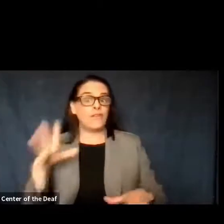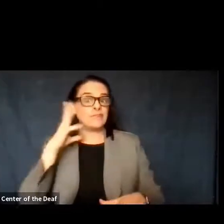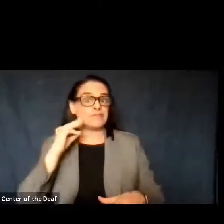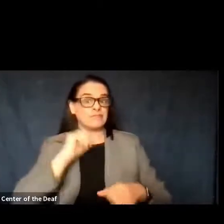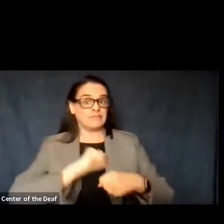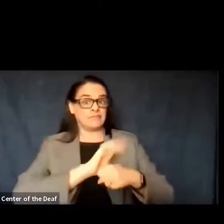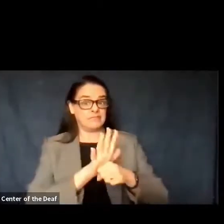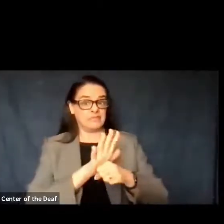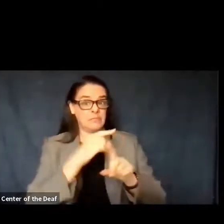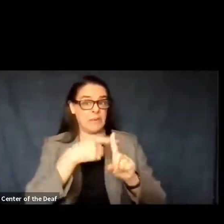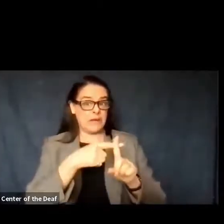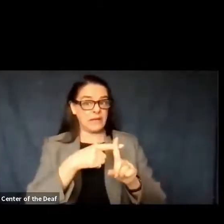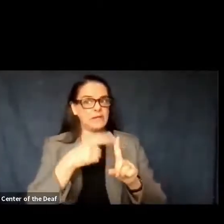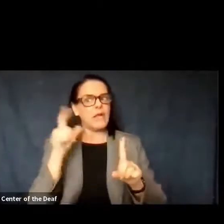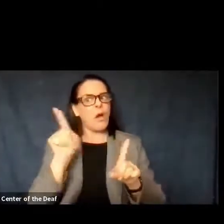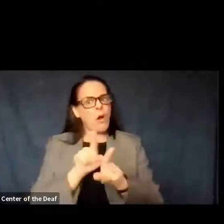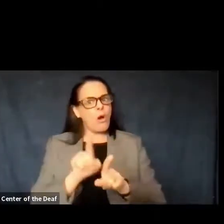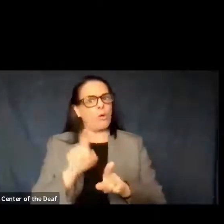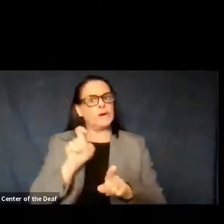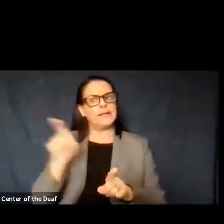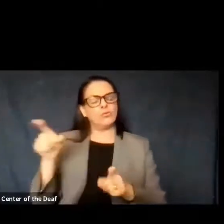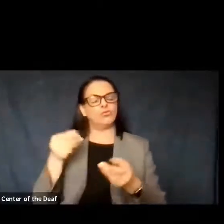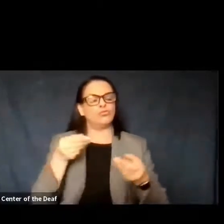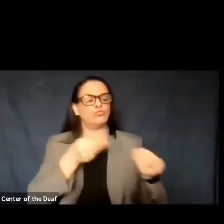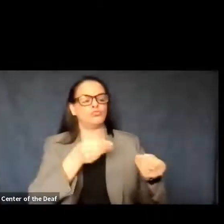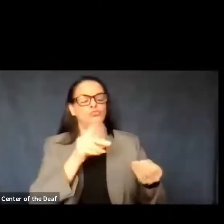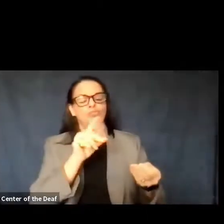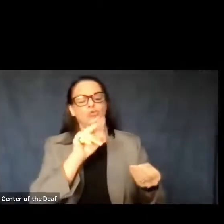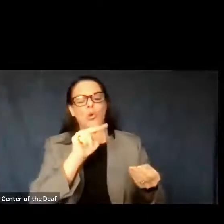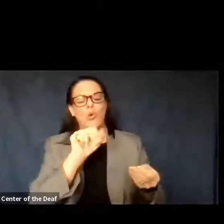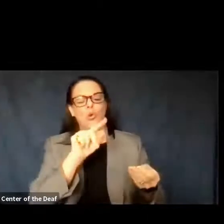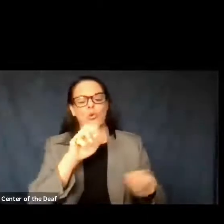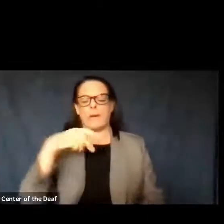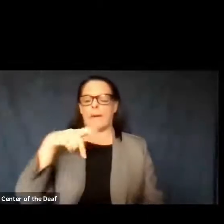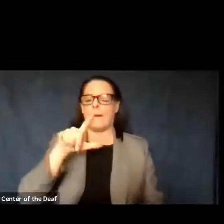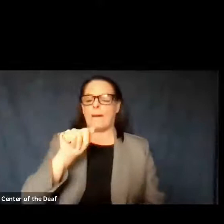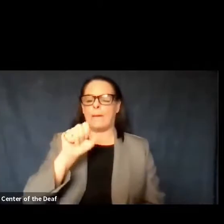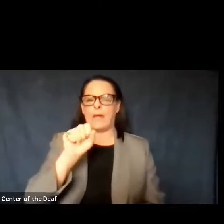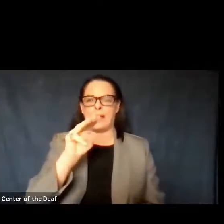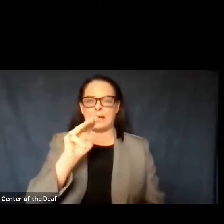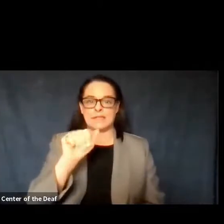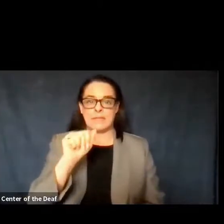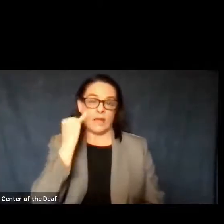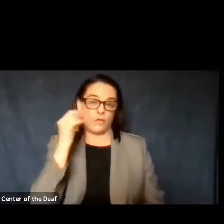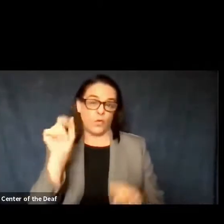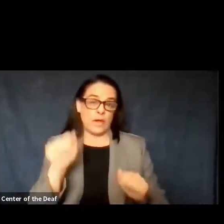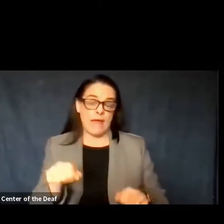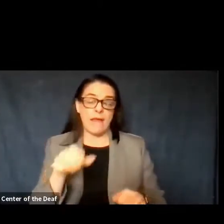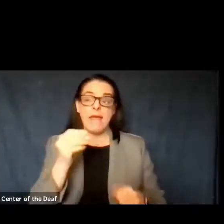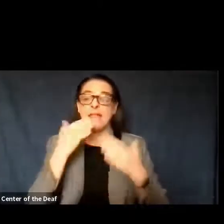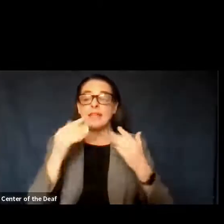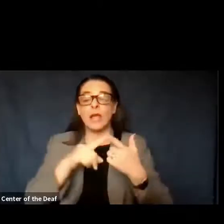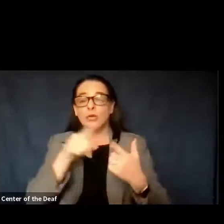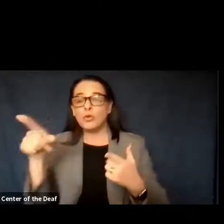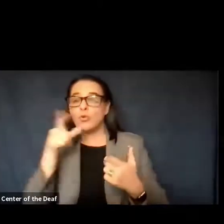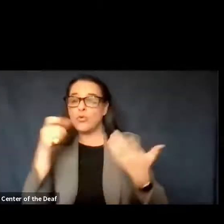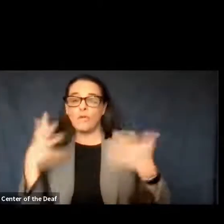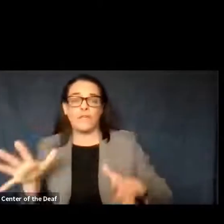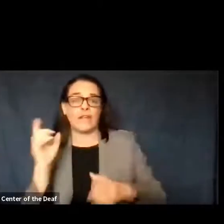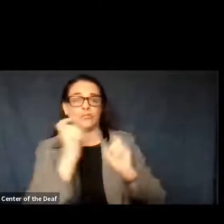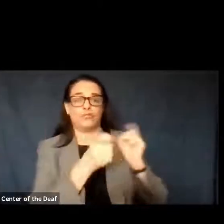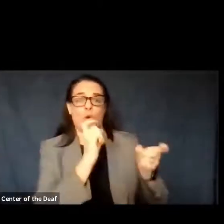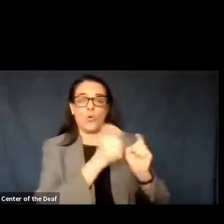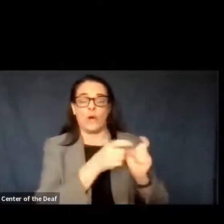donate plasma if you are able. And thank you to the folks that have already donated plasma. You're truly making a difference in saving lives in